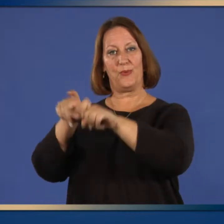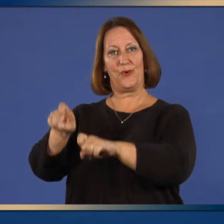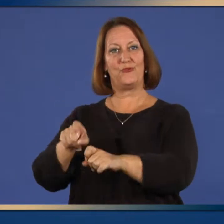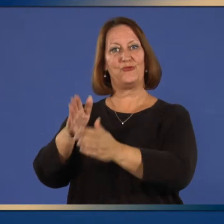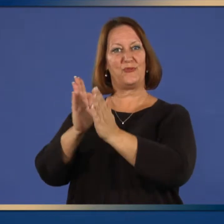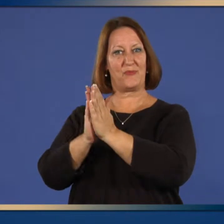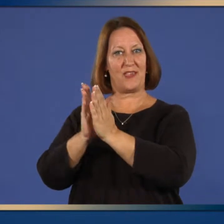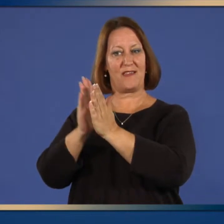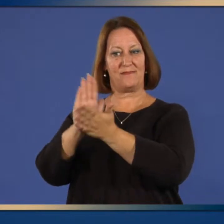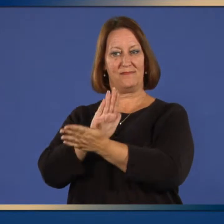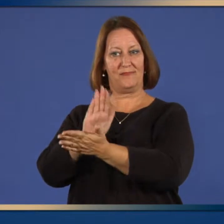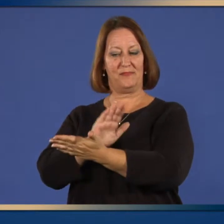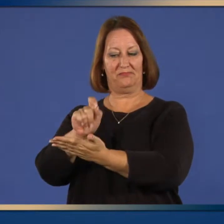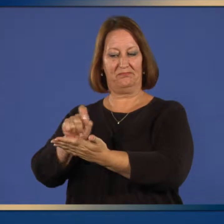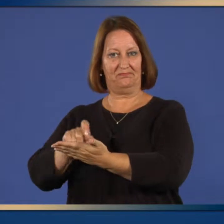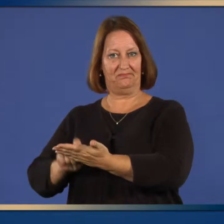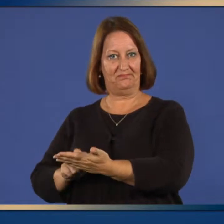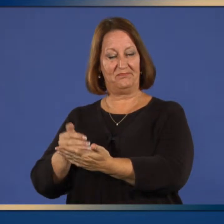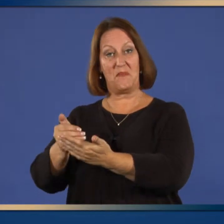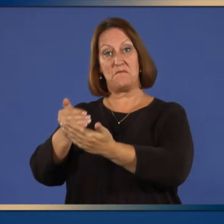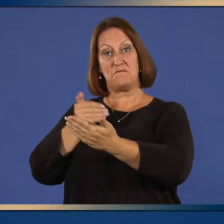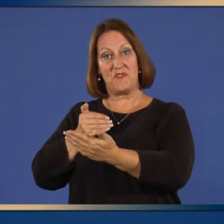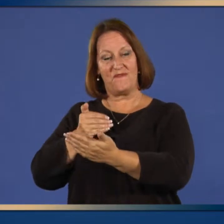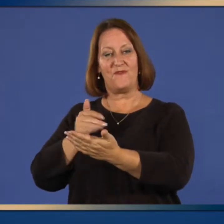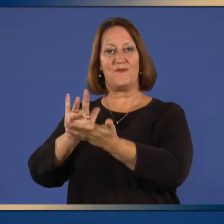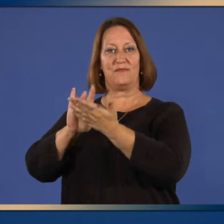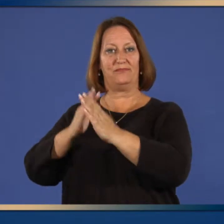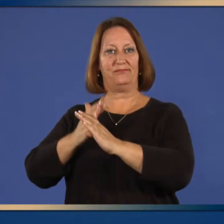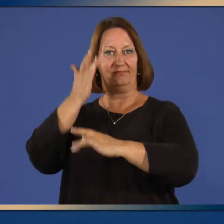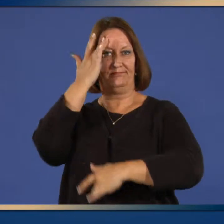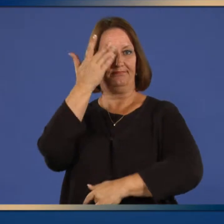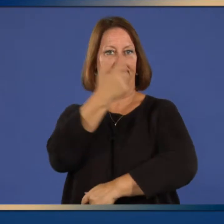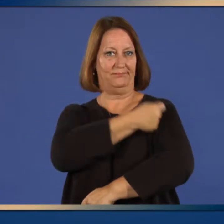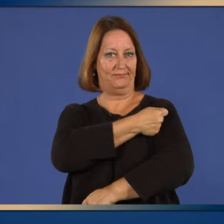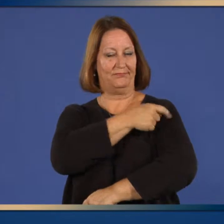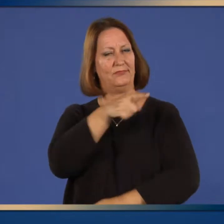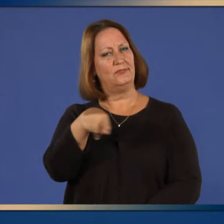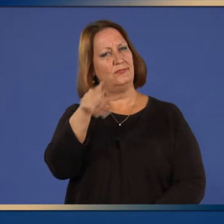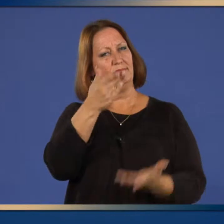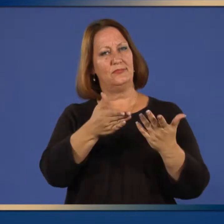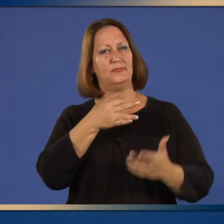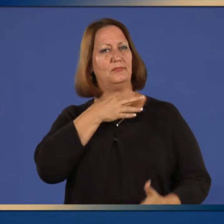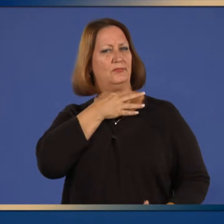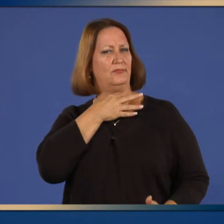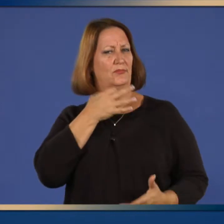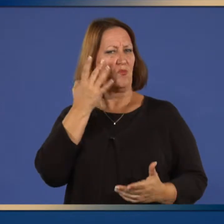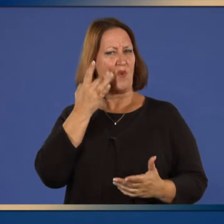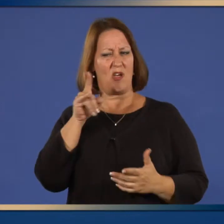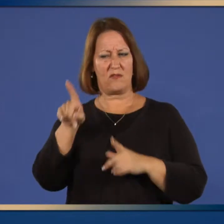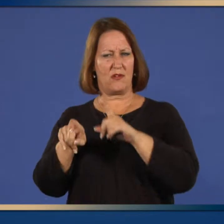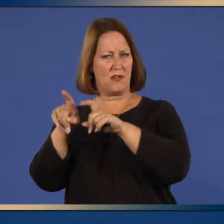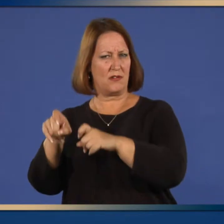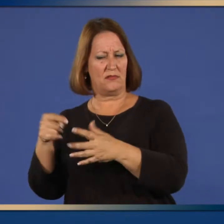Are you interested in knowing why we included a certain question on the screening questionnaire?